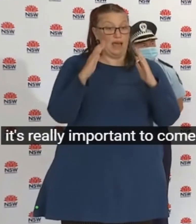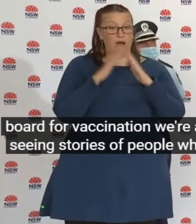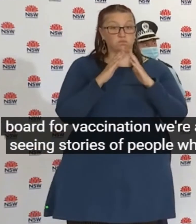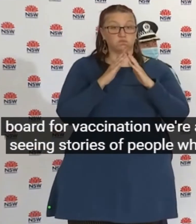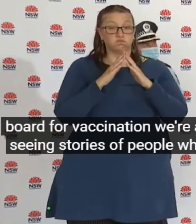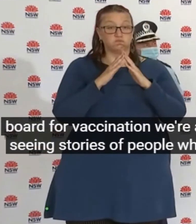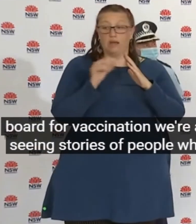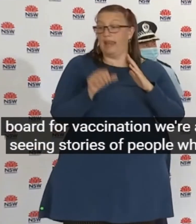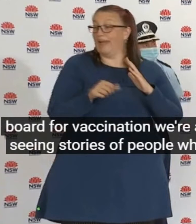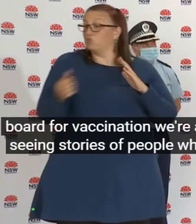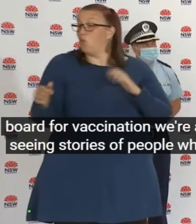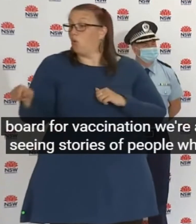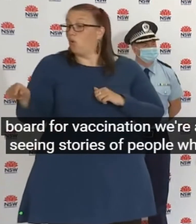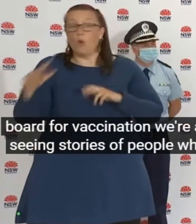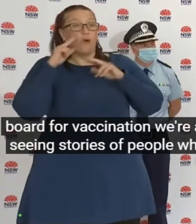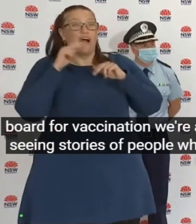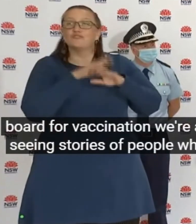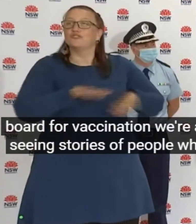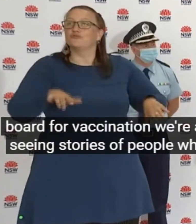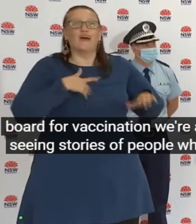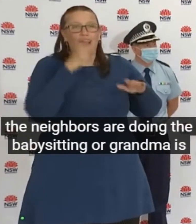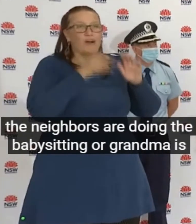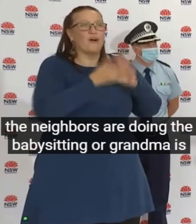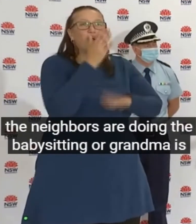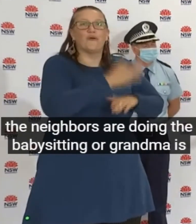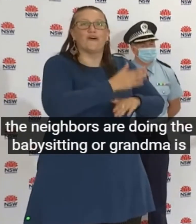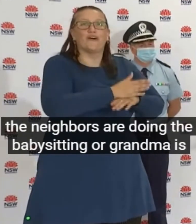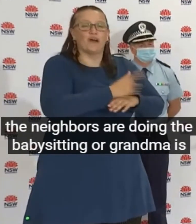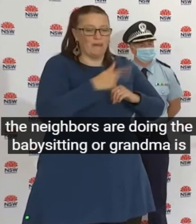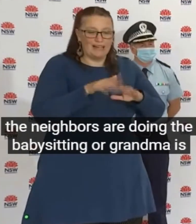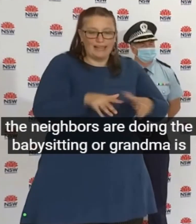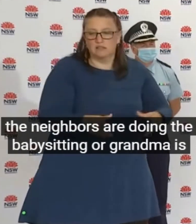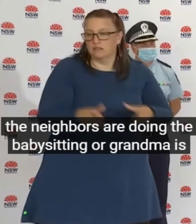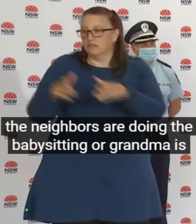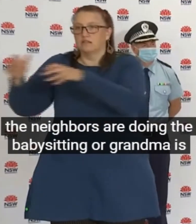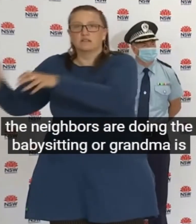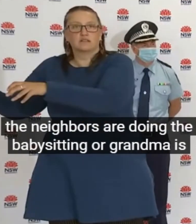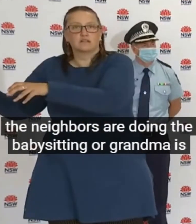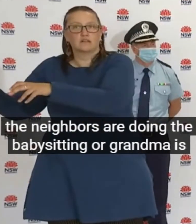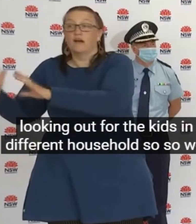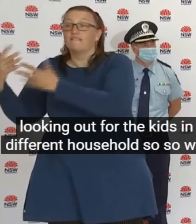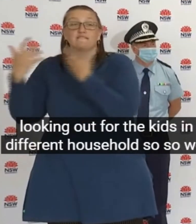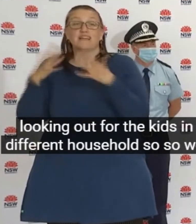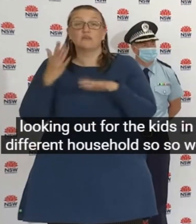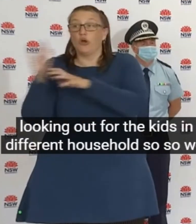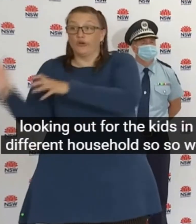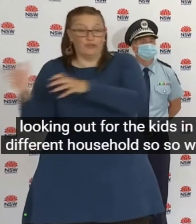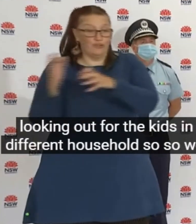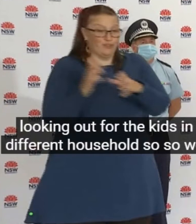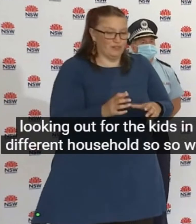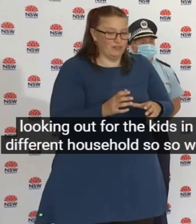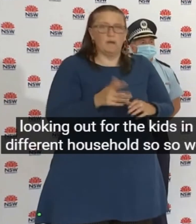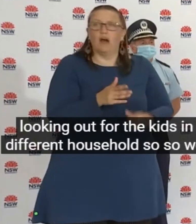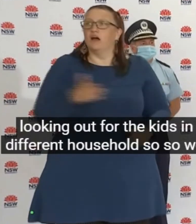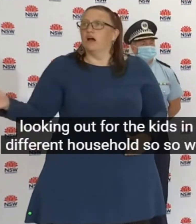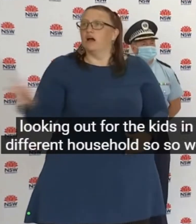or grandma is looking after the kids in a different household. So we're really concerned that you must stay within